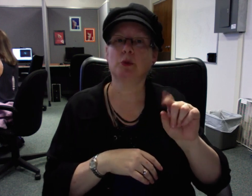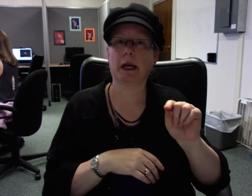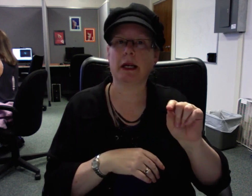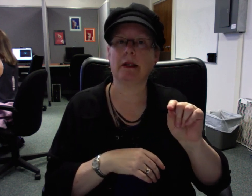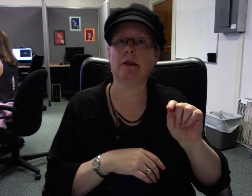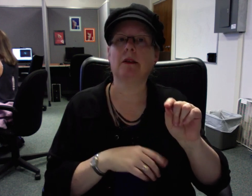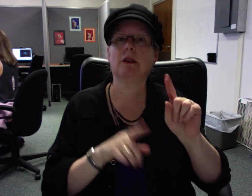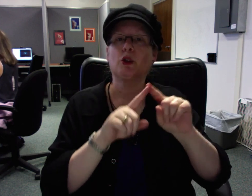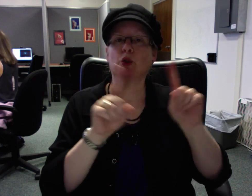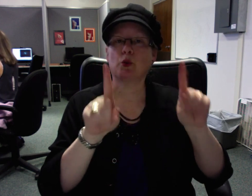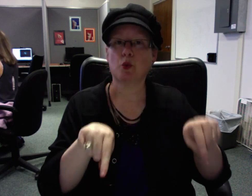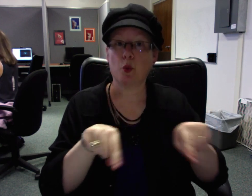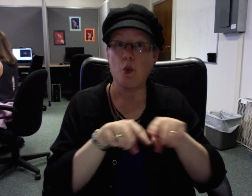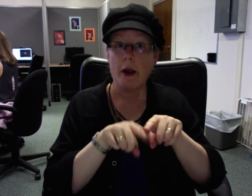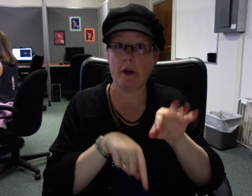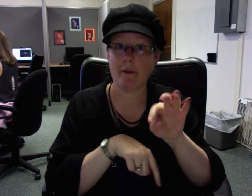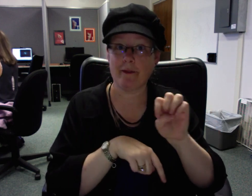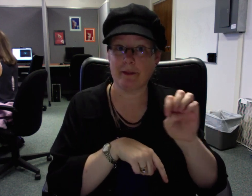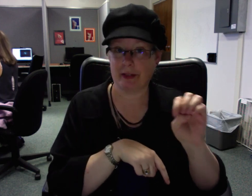total amount of wood that we'll need.